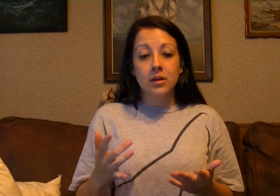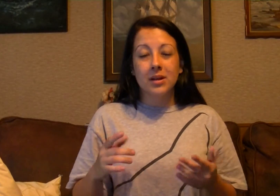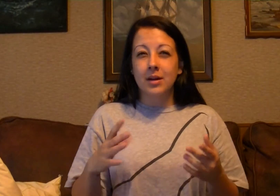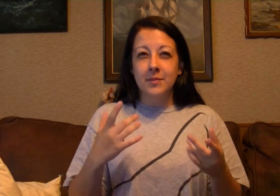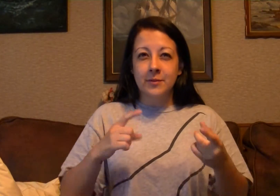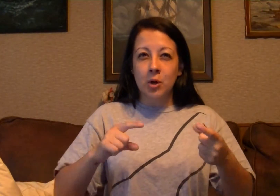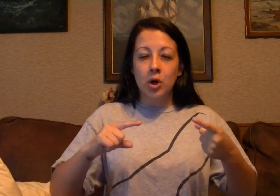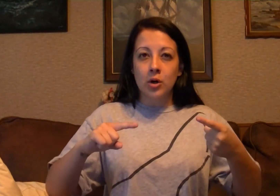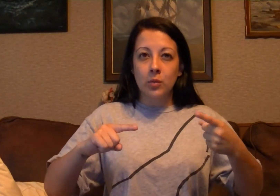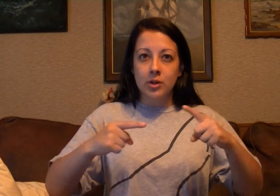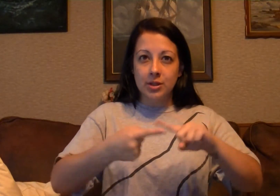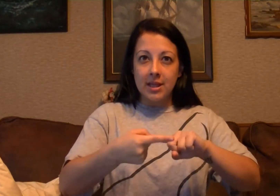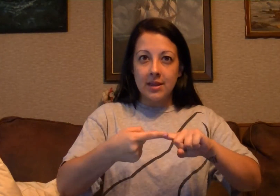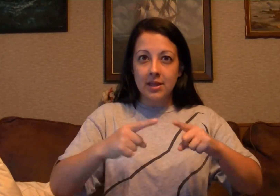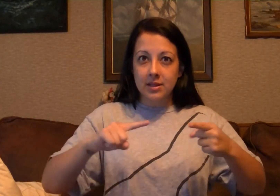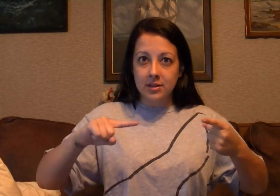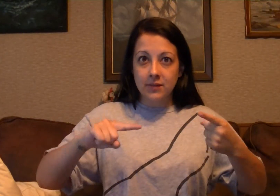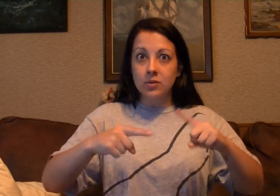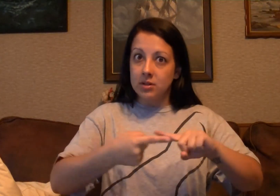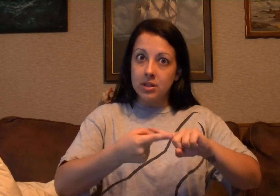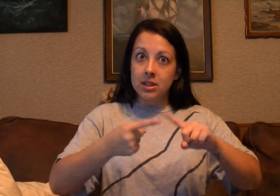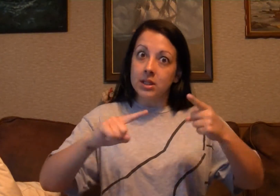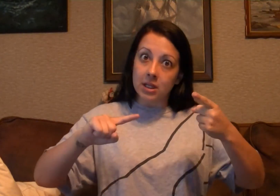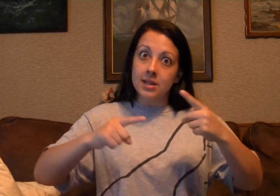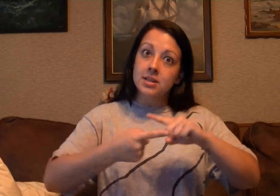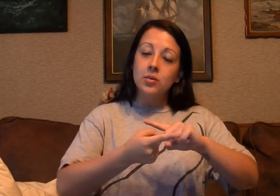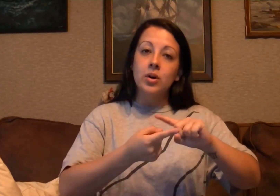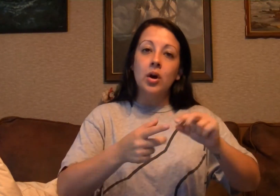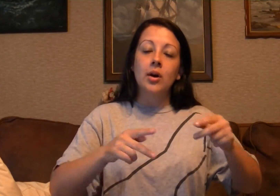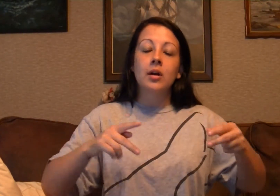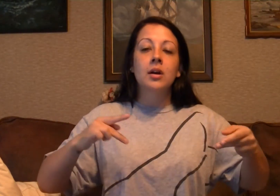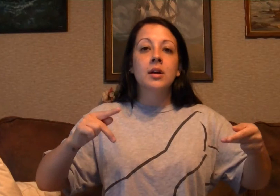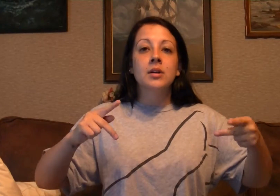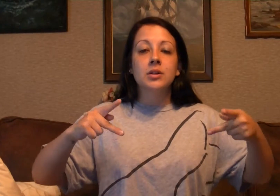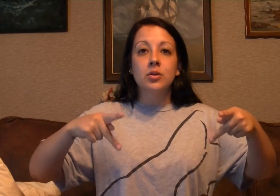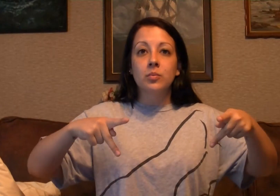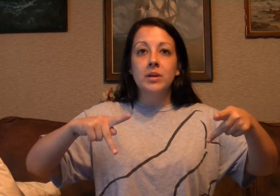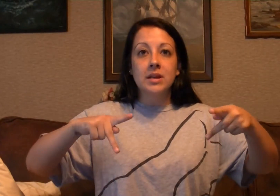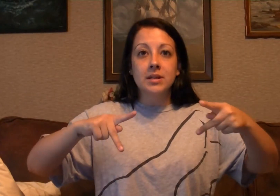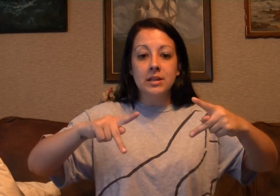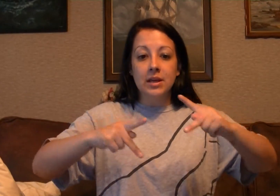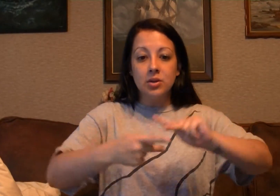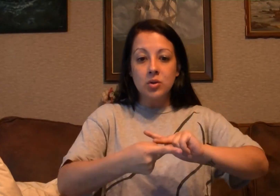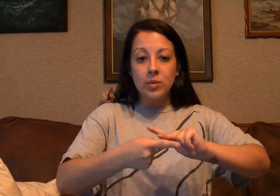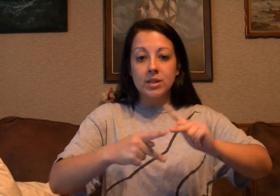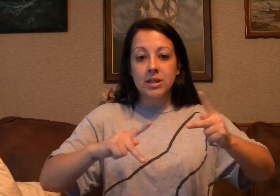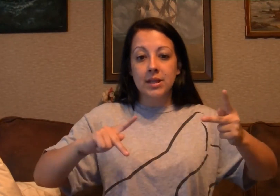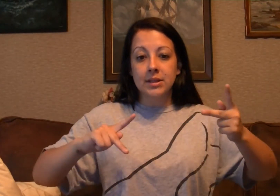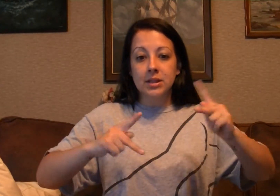It comes from hurt, which is like this, because if you did this, it would hurt. So P's that twist against each